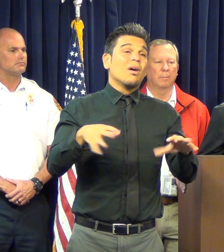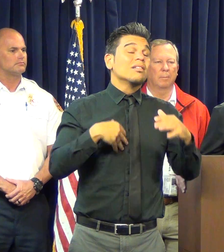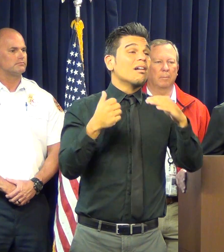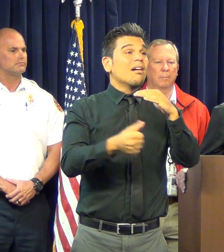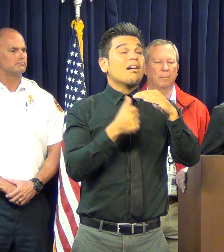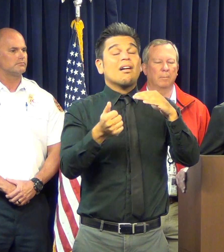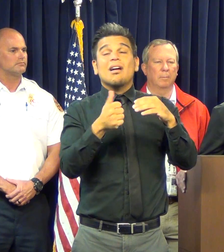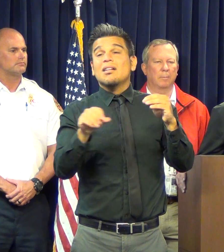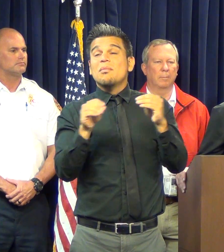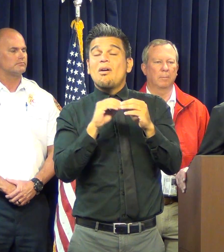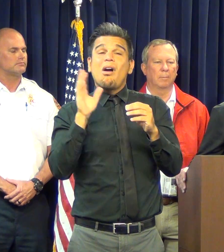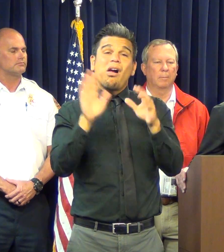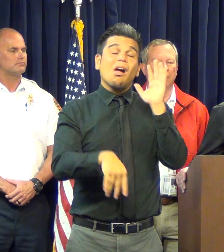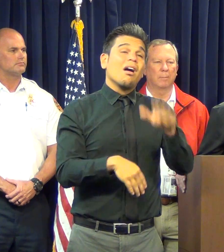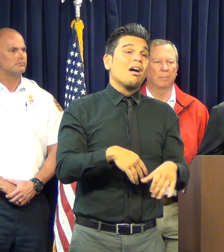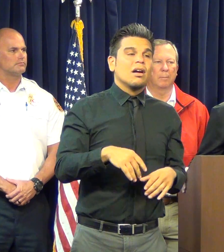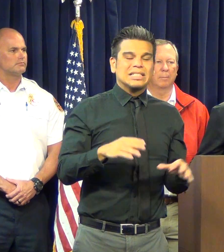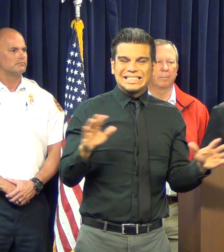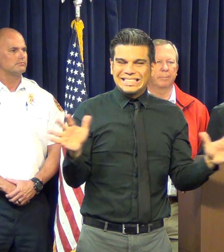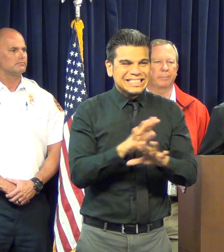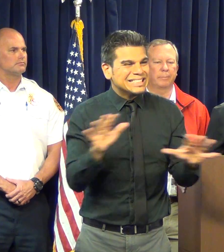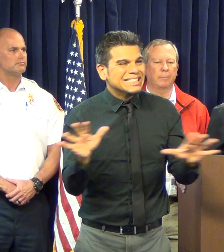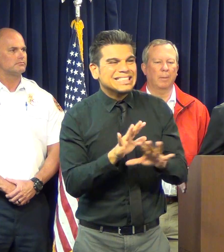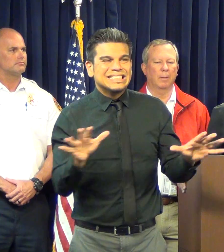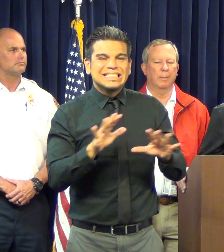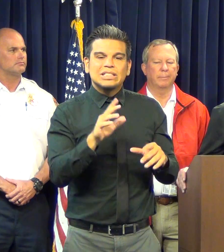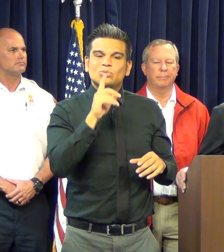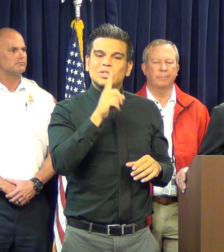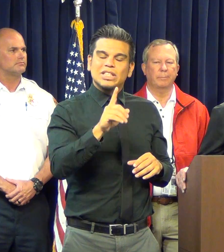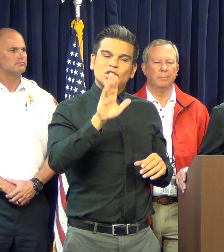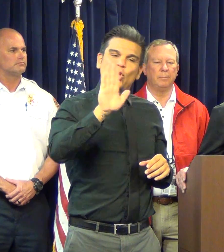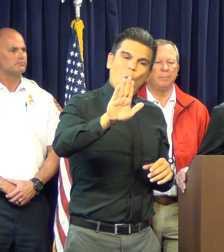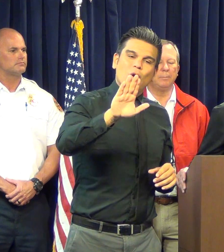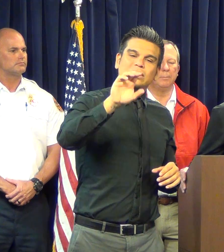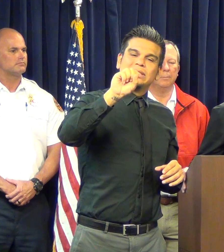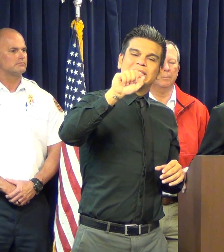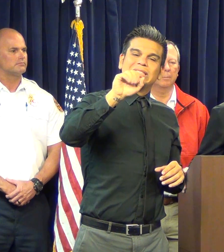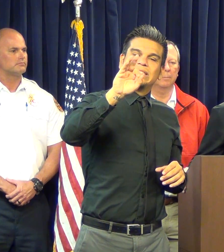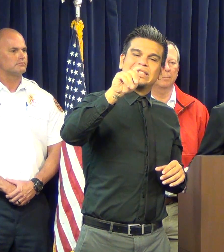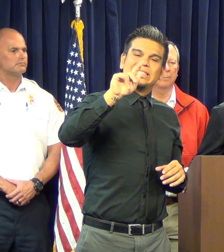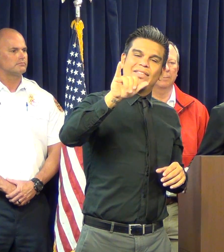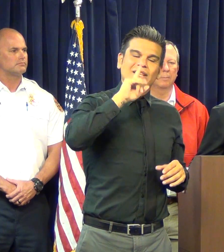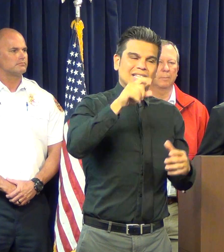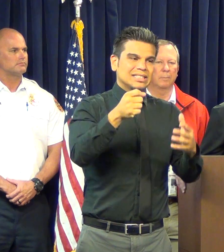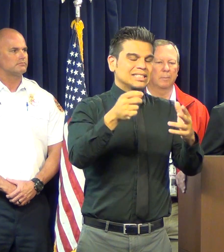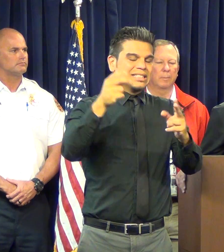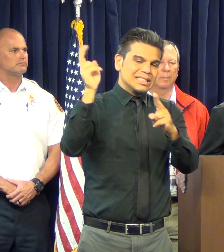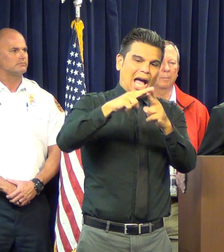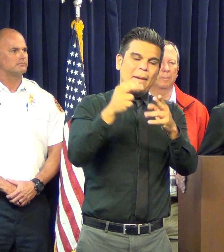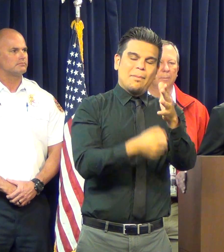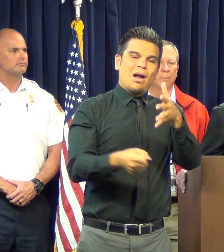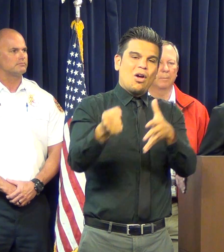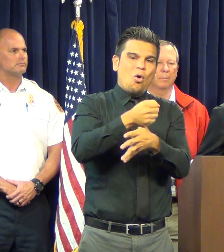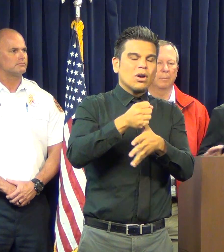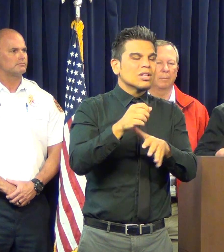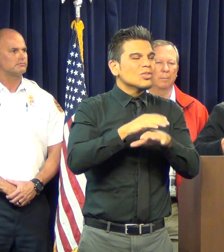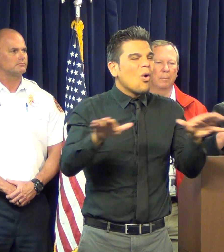to you. Your personal safety, your family's personal safety is of the utmost importance. Do not do something